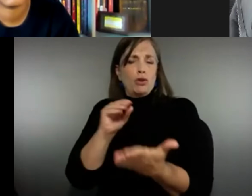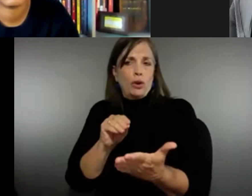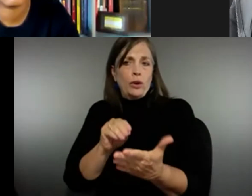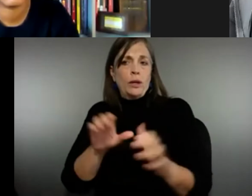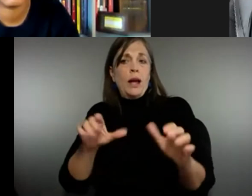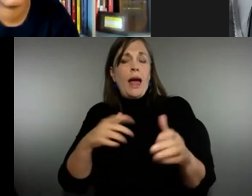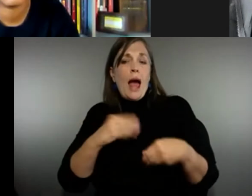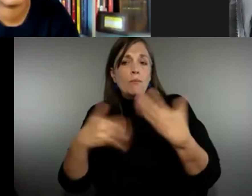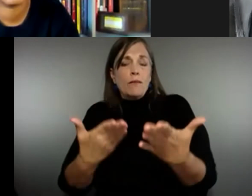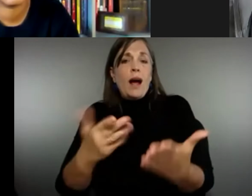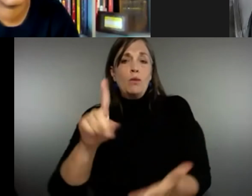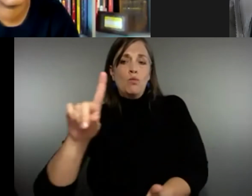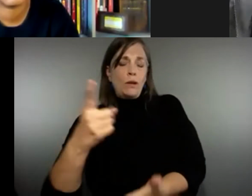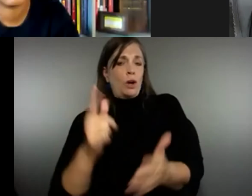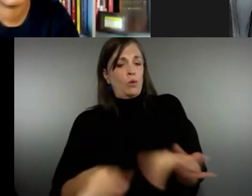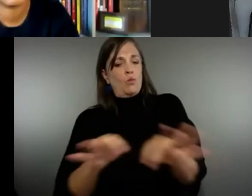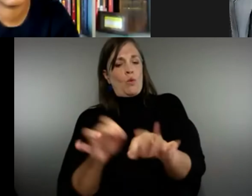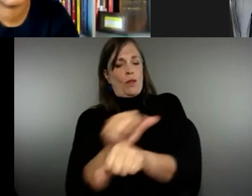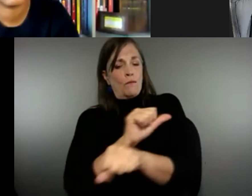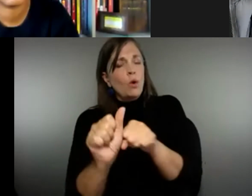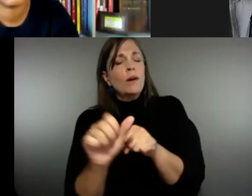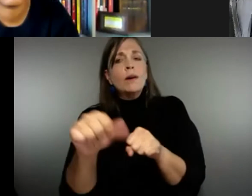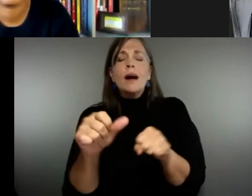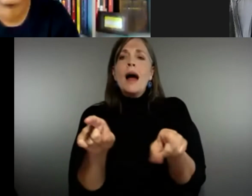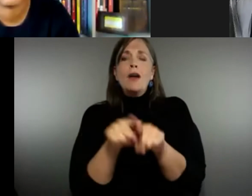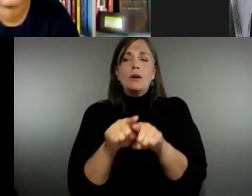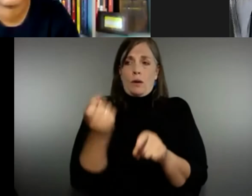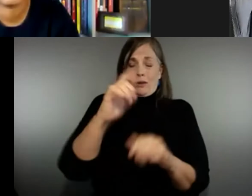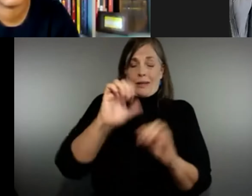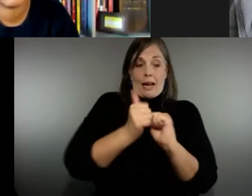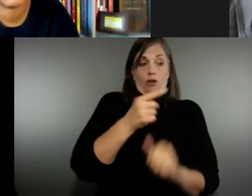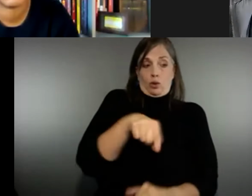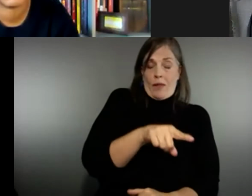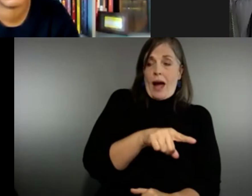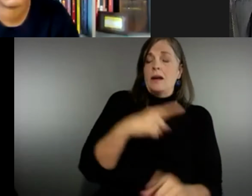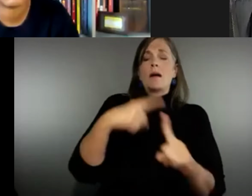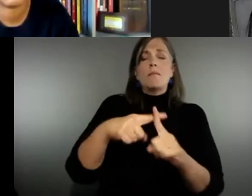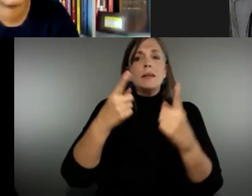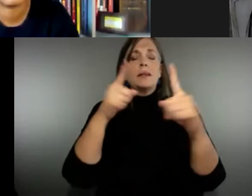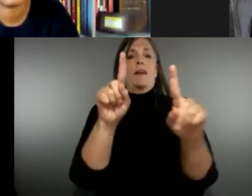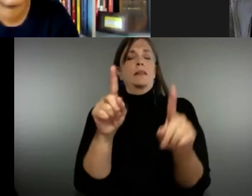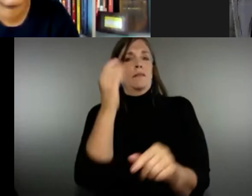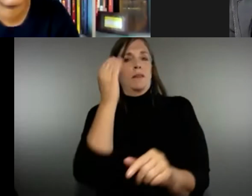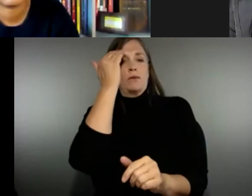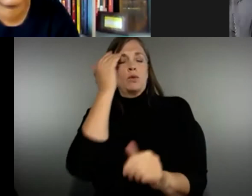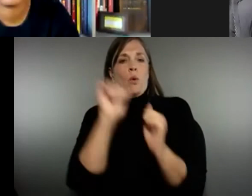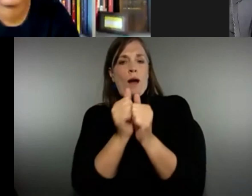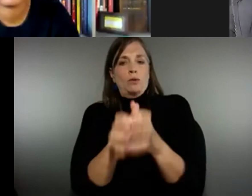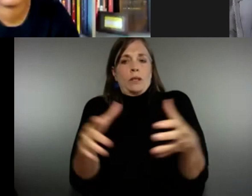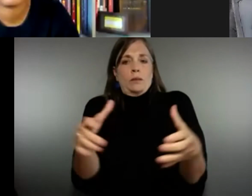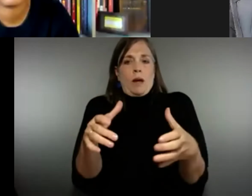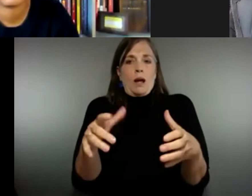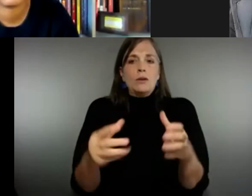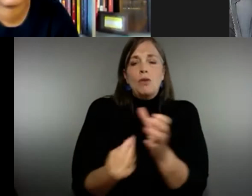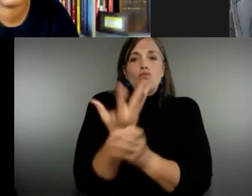that in such a way that you are successful enough to grow and expand your services um so that you know that level of of